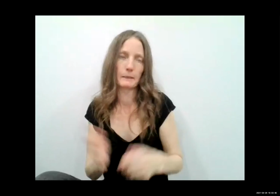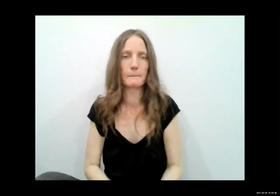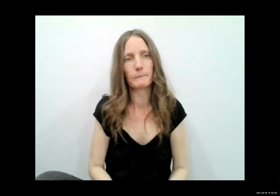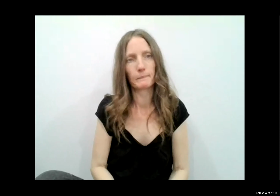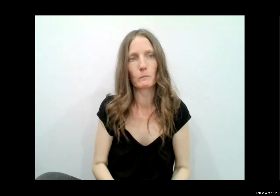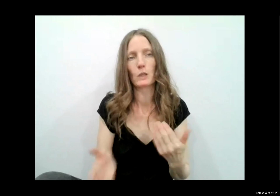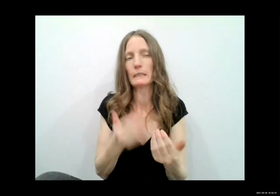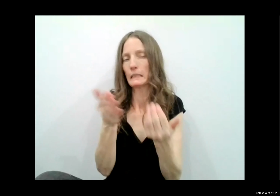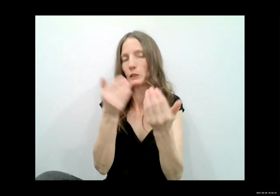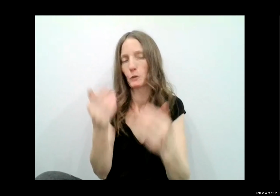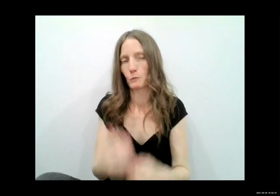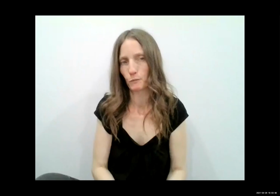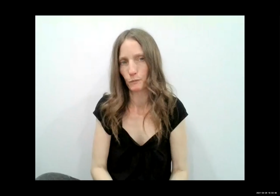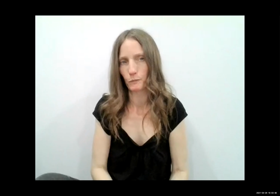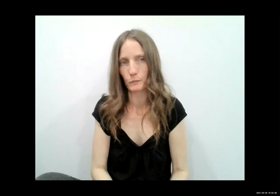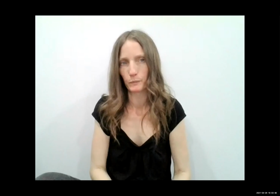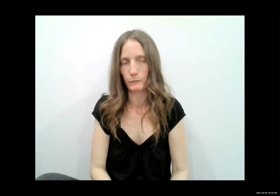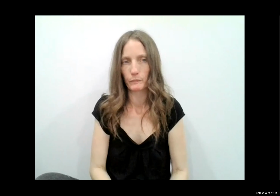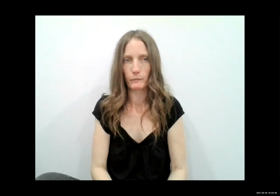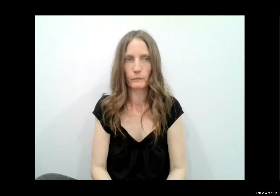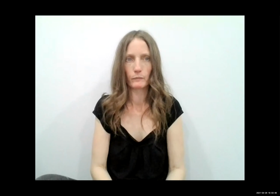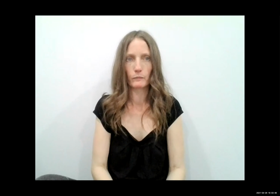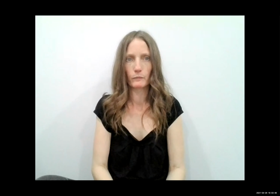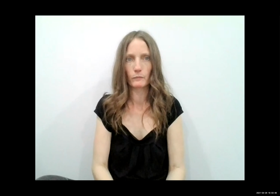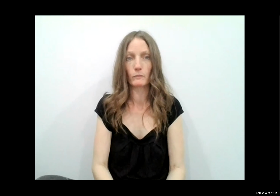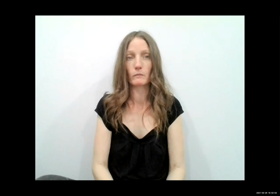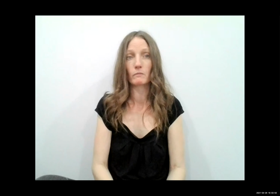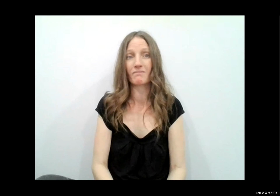bit easier for next time. And I have to say, in fairness to Matt,